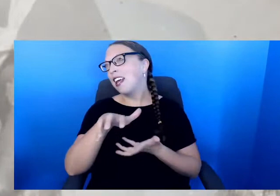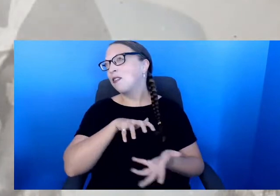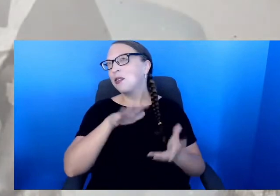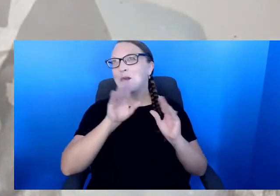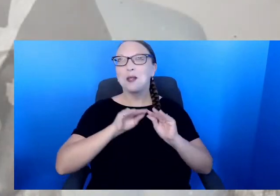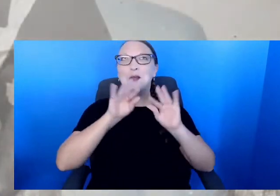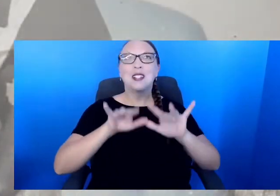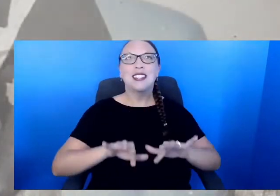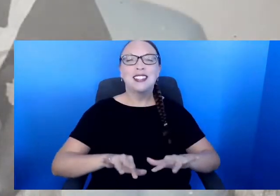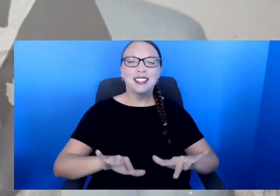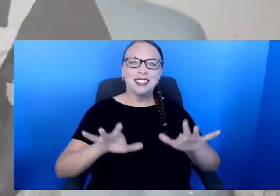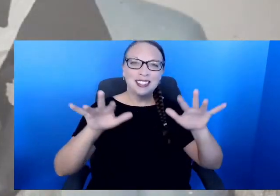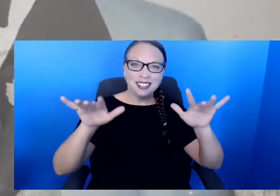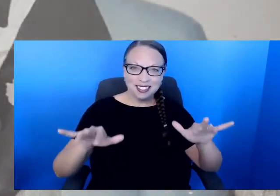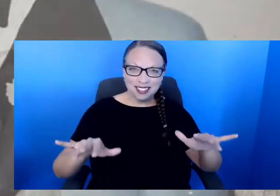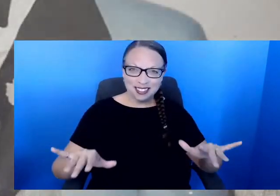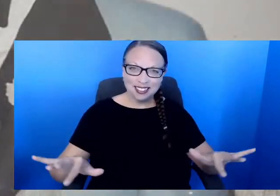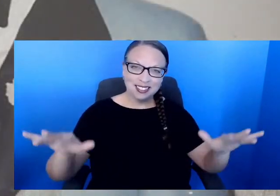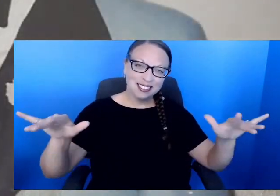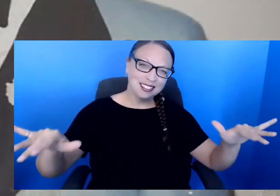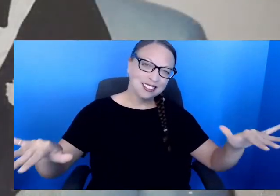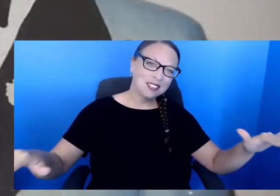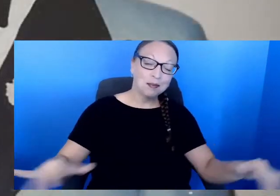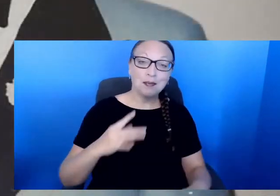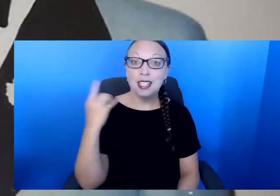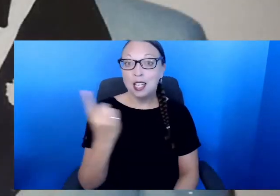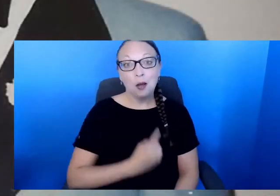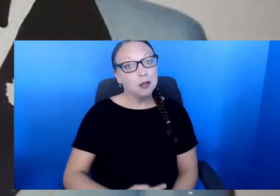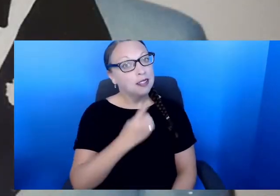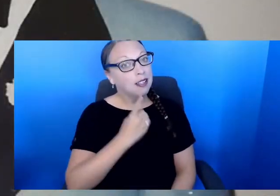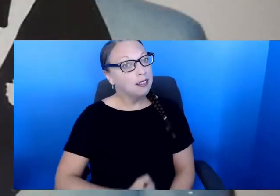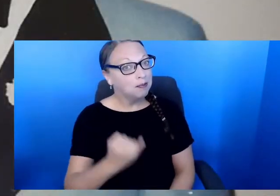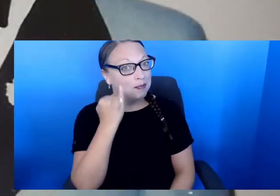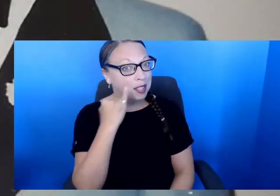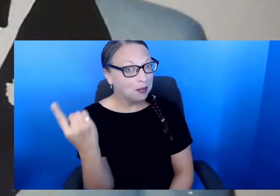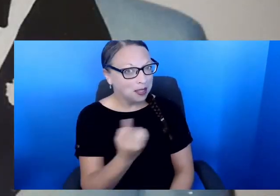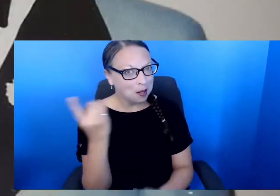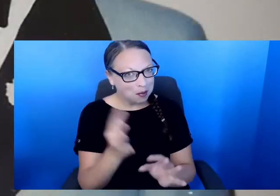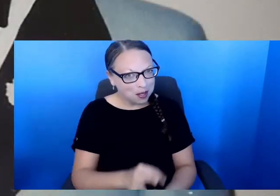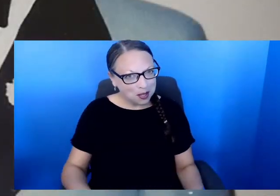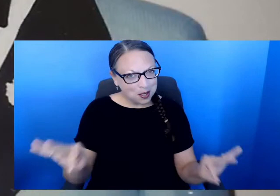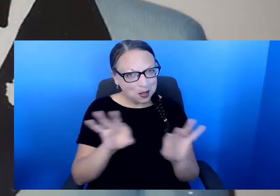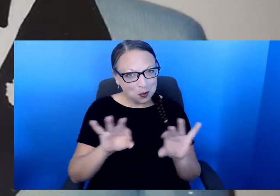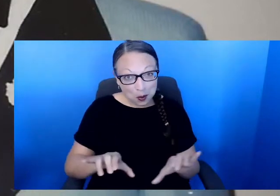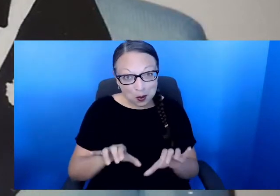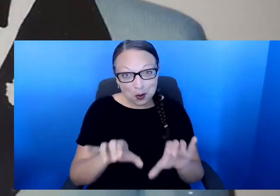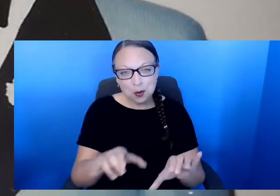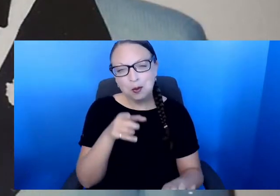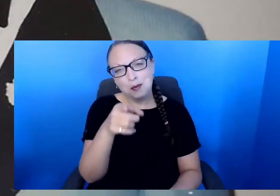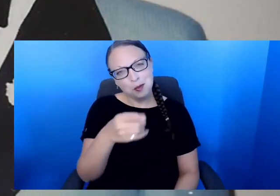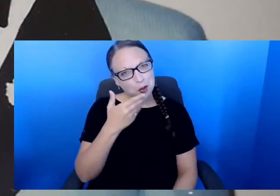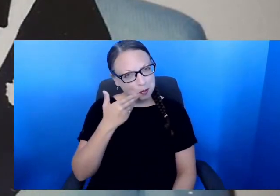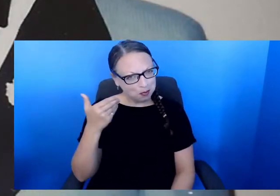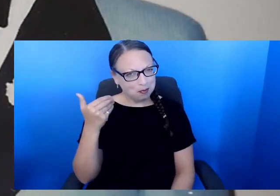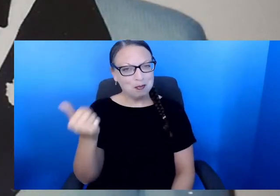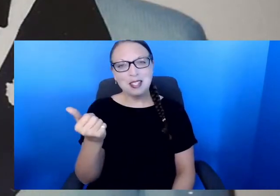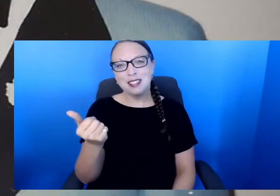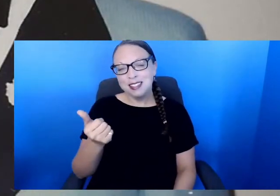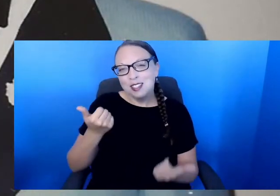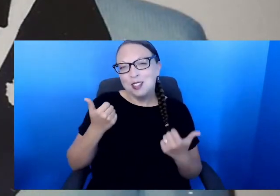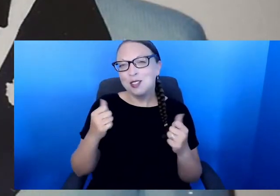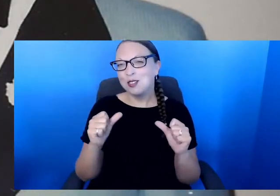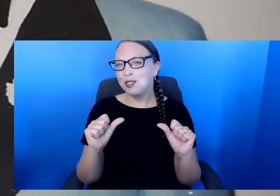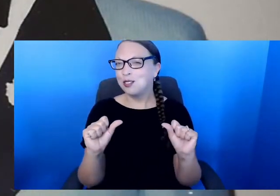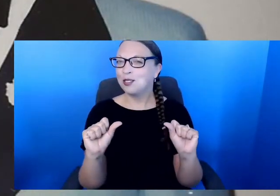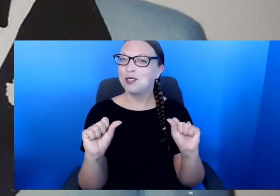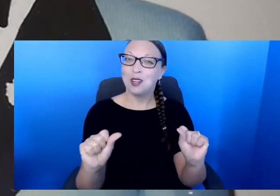laughter would ring. And he always said, if a job was worth doing, give it your all and give it